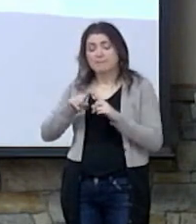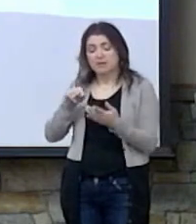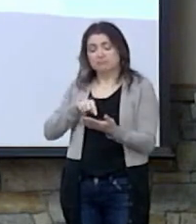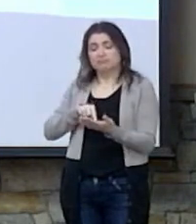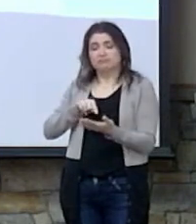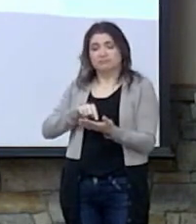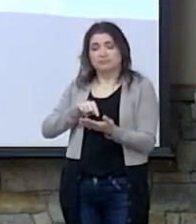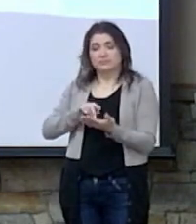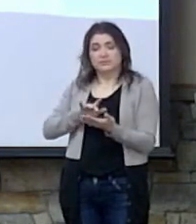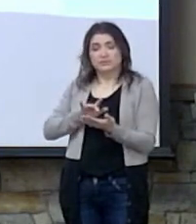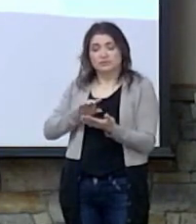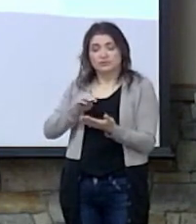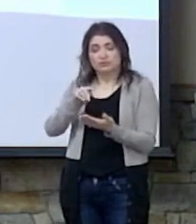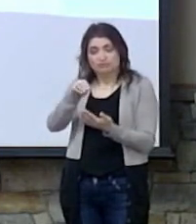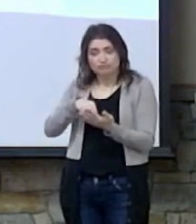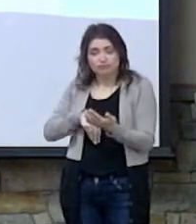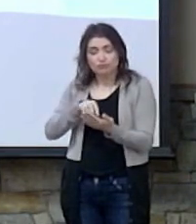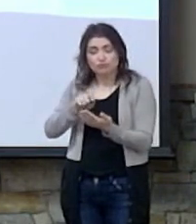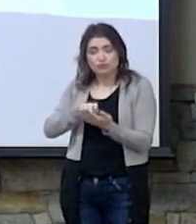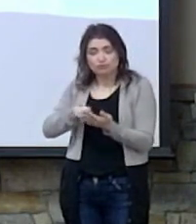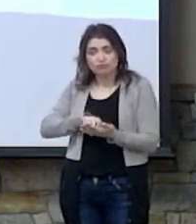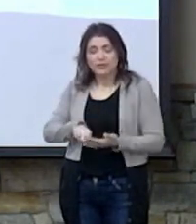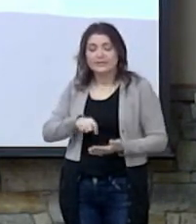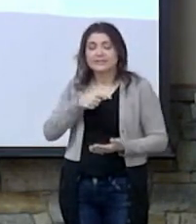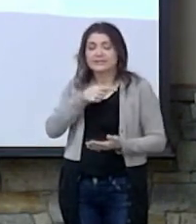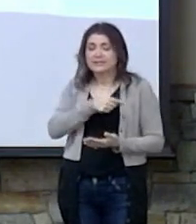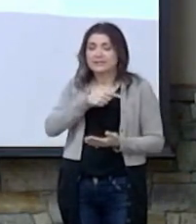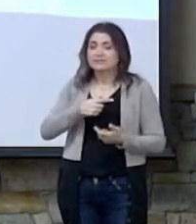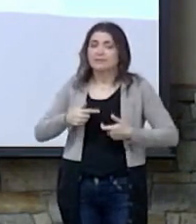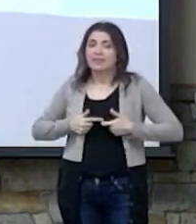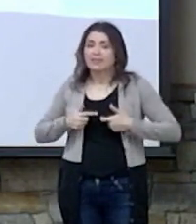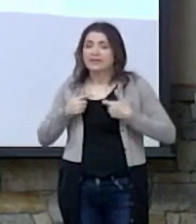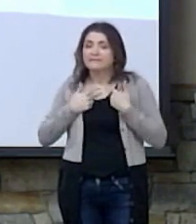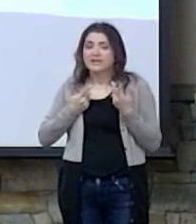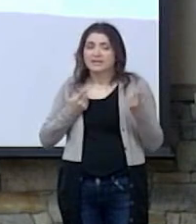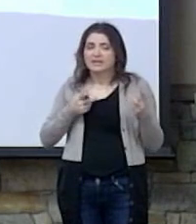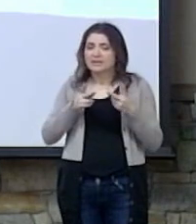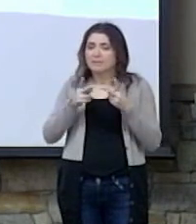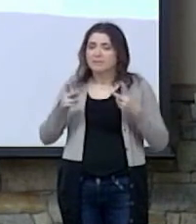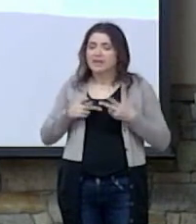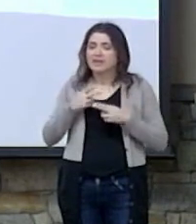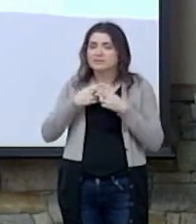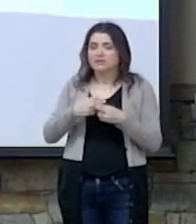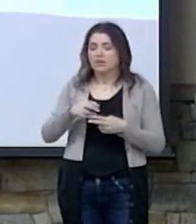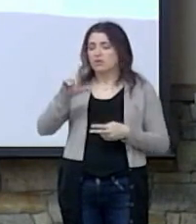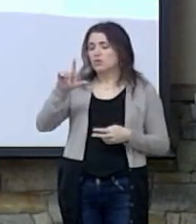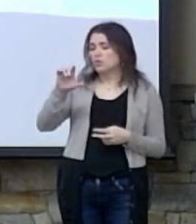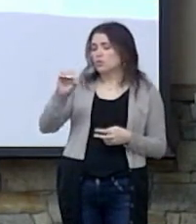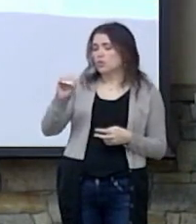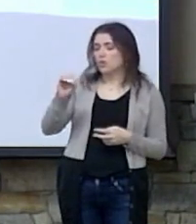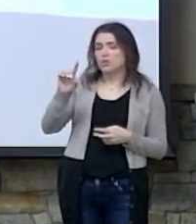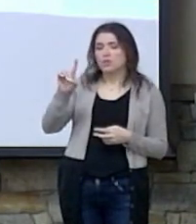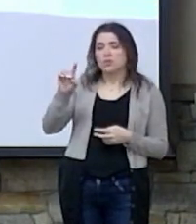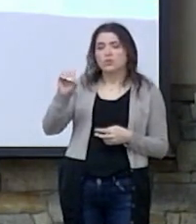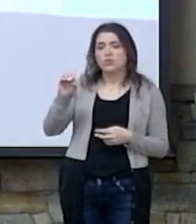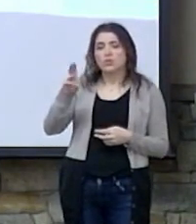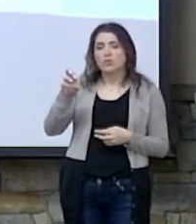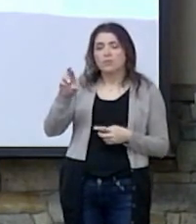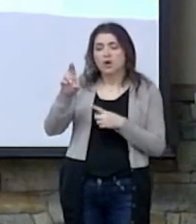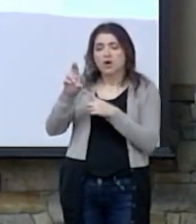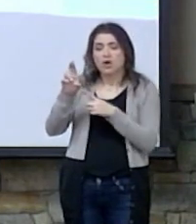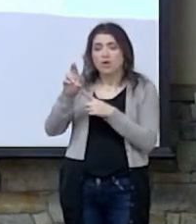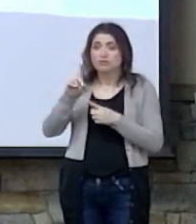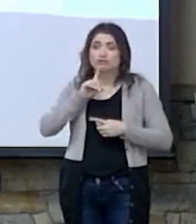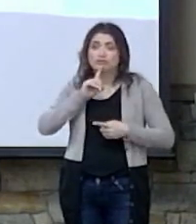what we find here is he's been living in this place called Lodebar, which literally